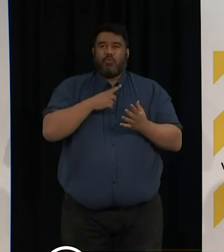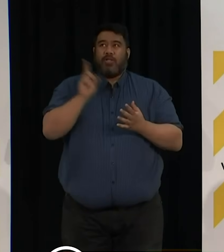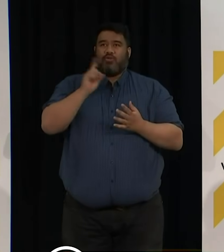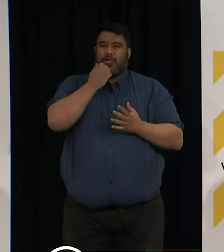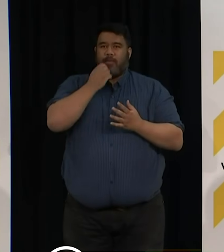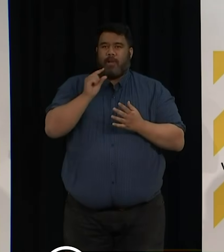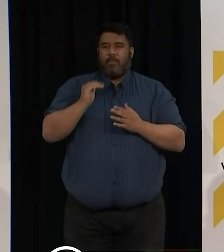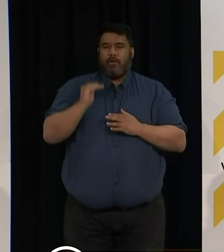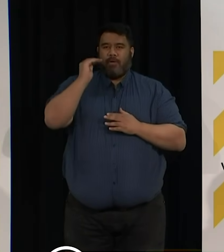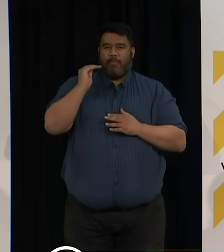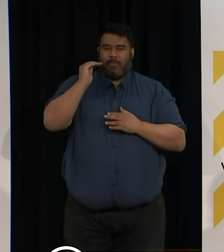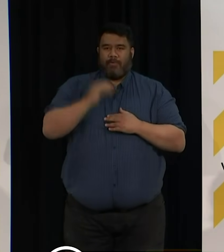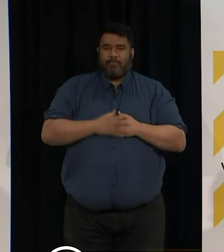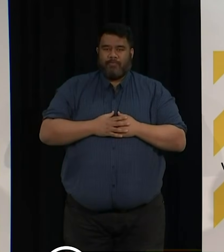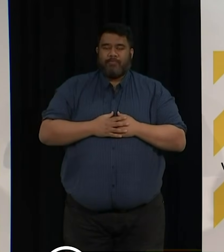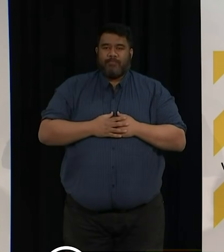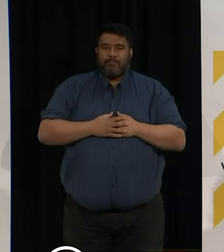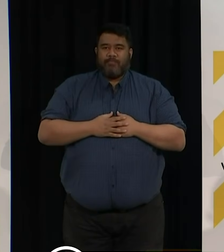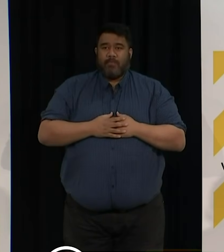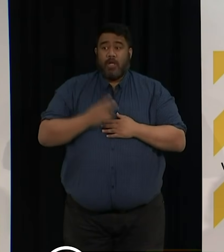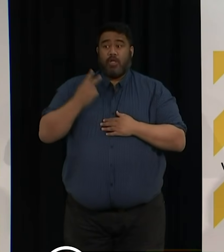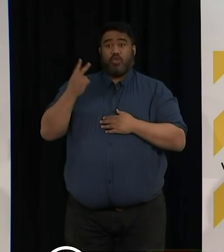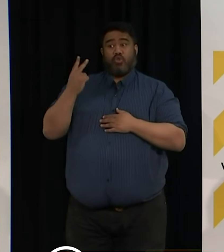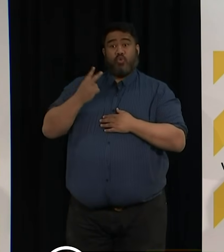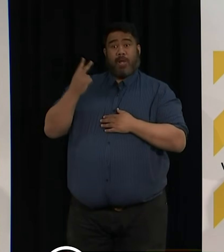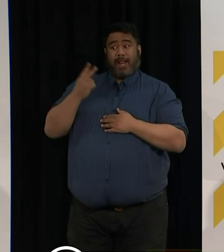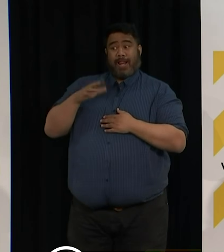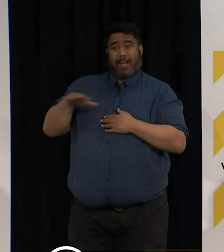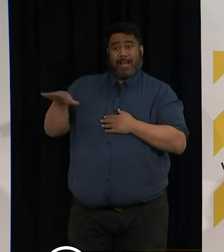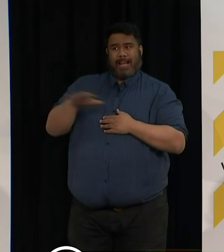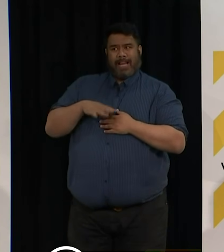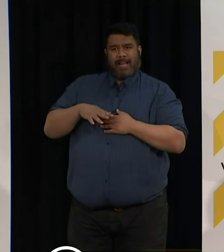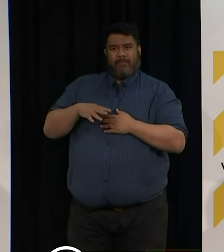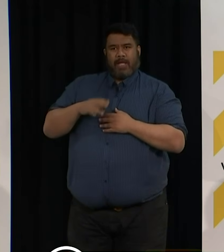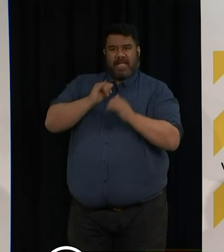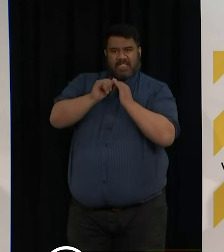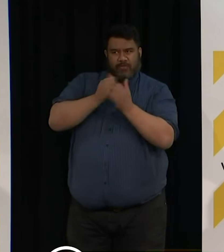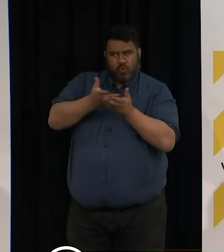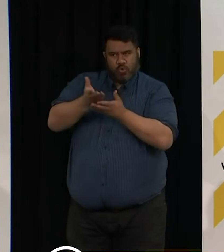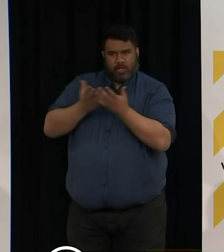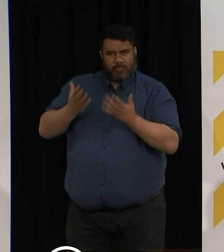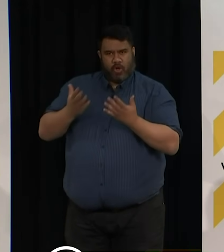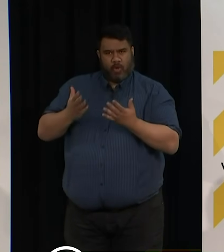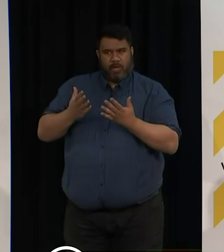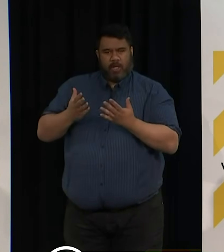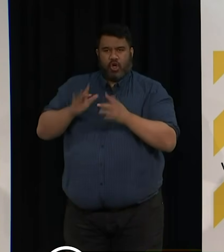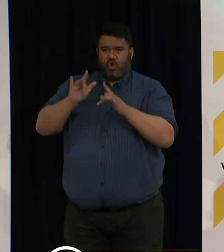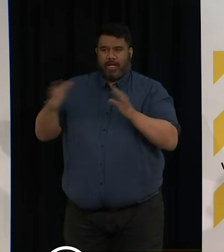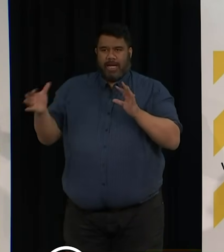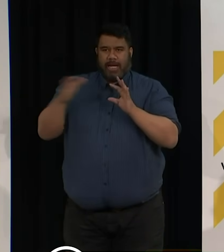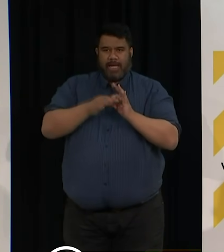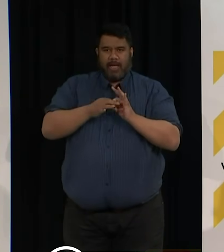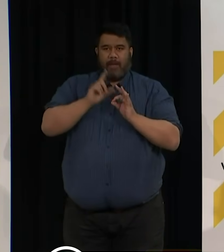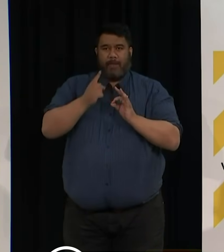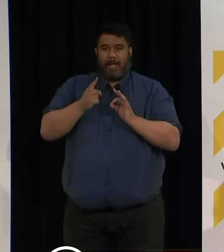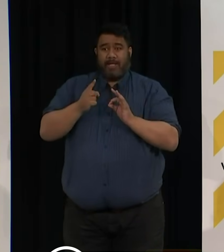today. Now, presently, there are 12 cases that are unlinked and interviews are underway, but what I would say, for six of